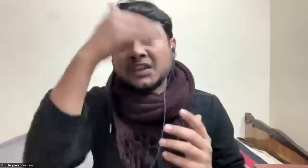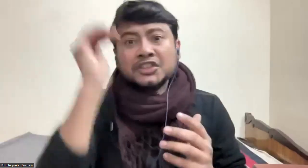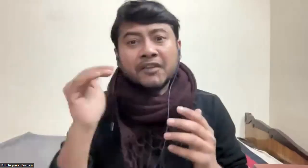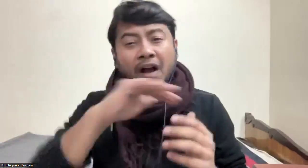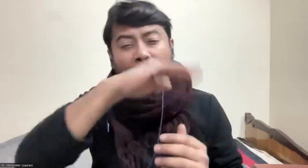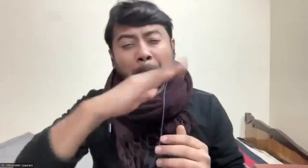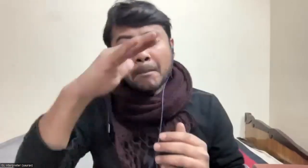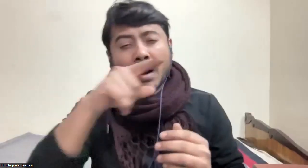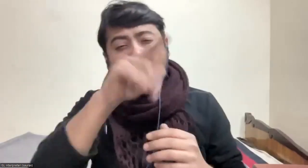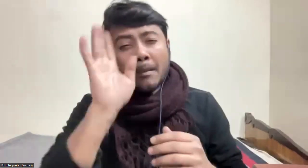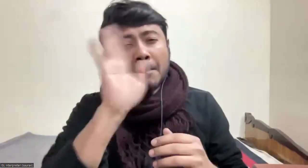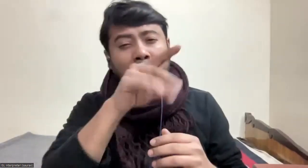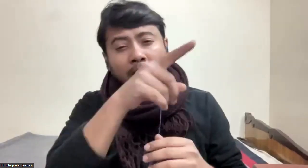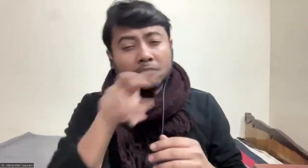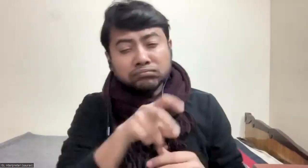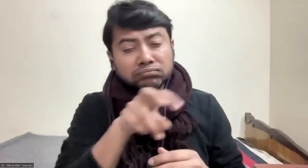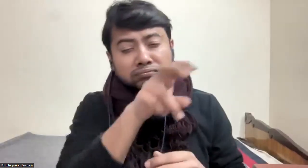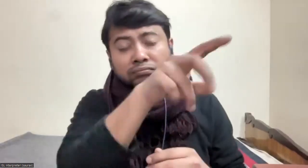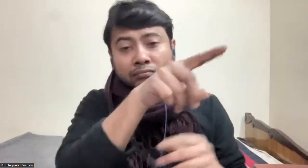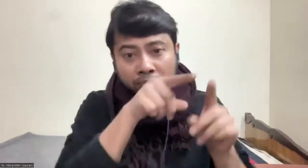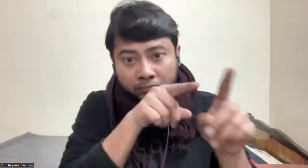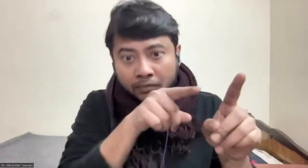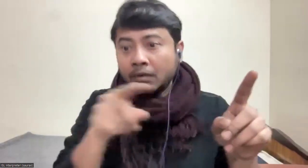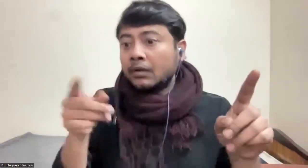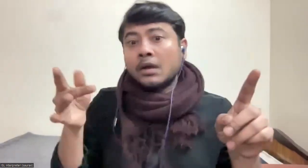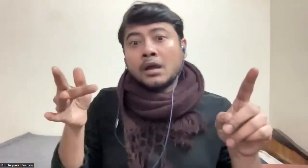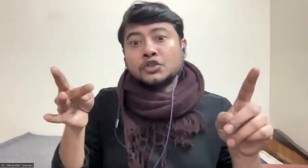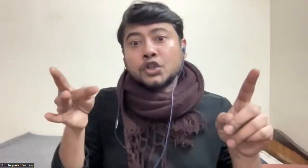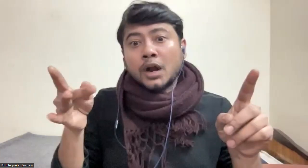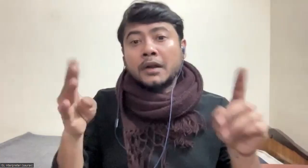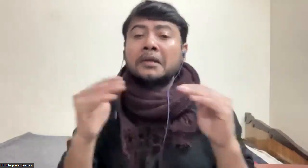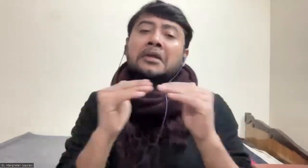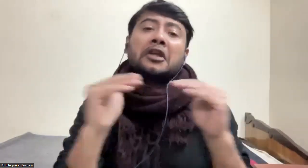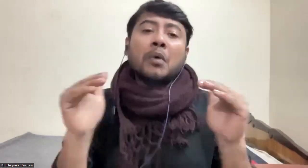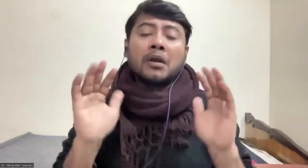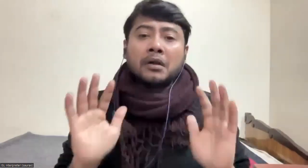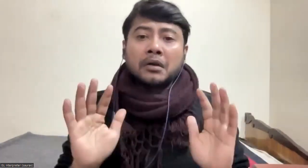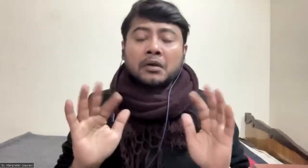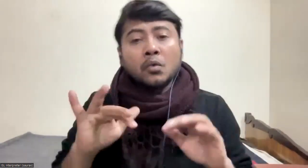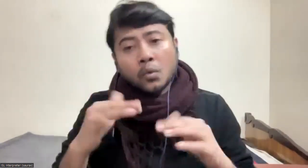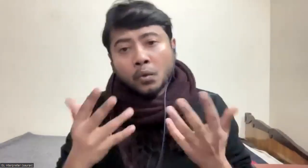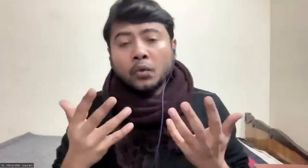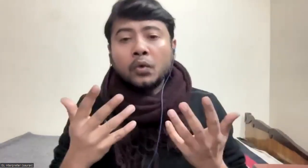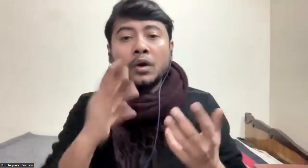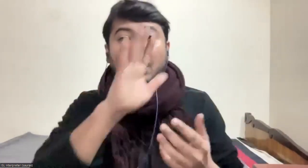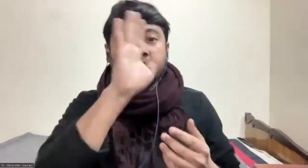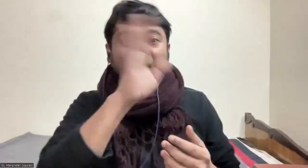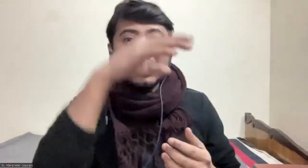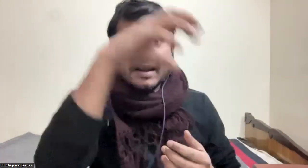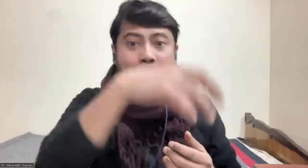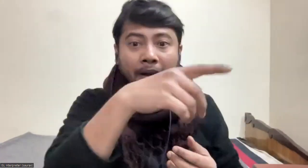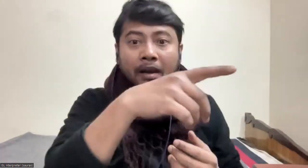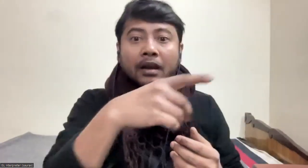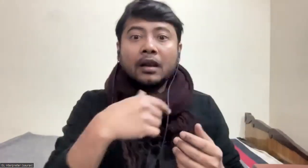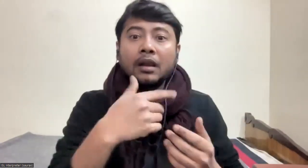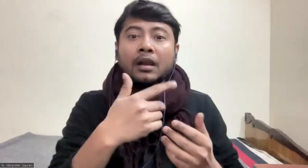offense. We cannot keep both the things at the same level. We cannot keep the Havan in my